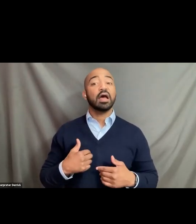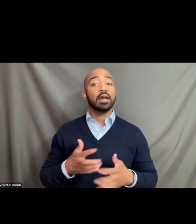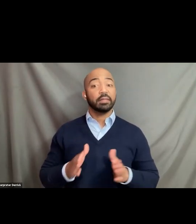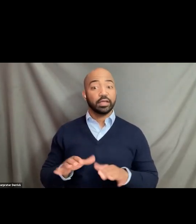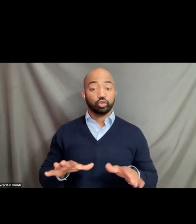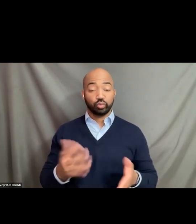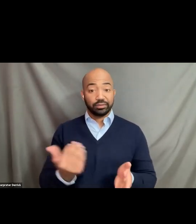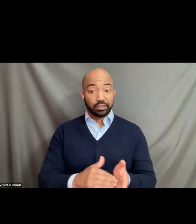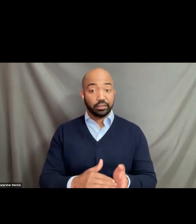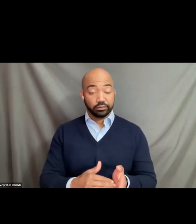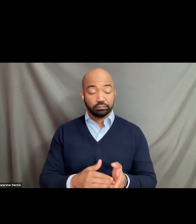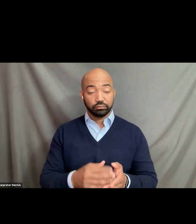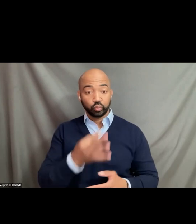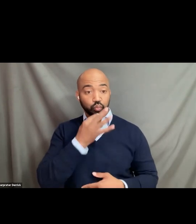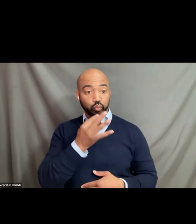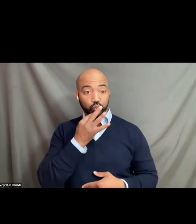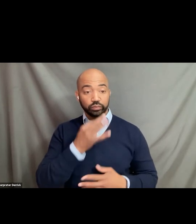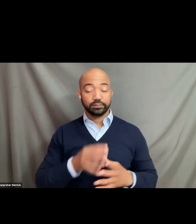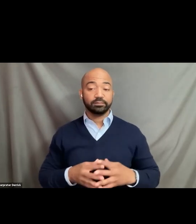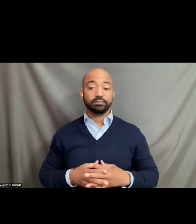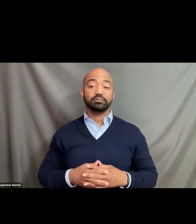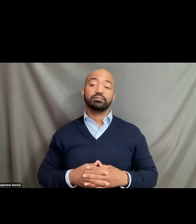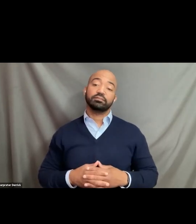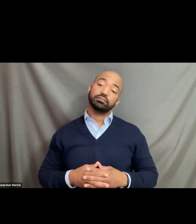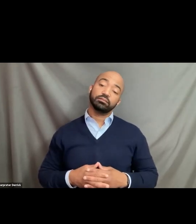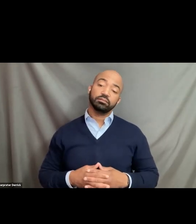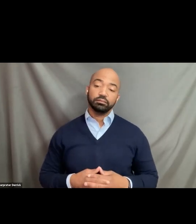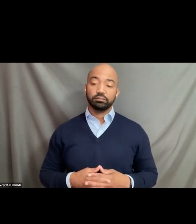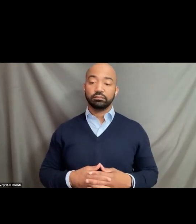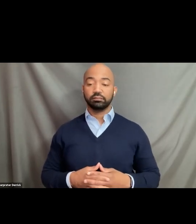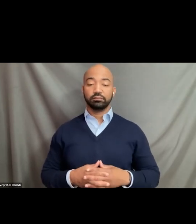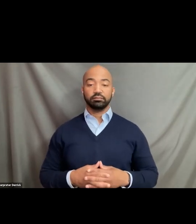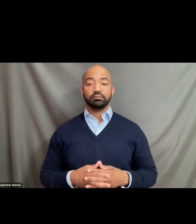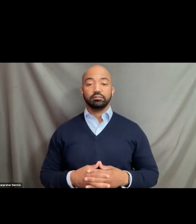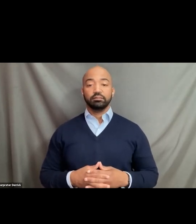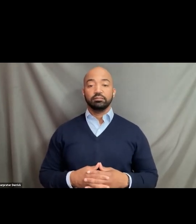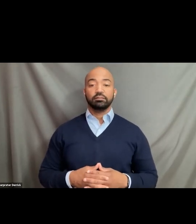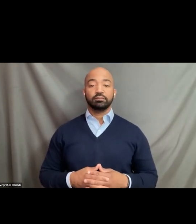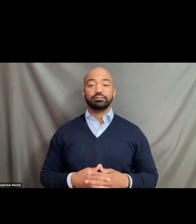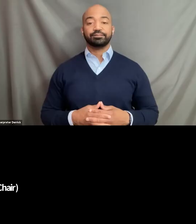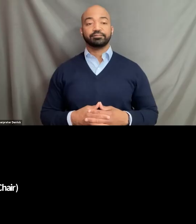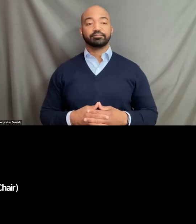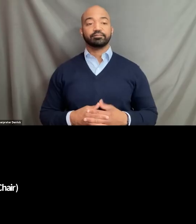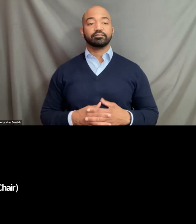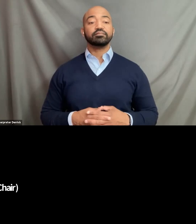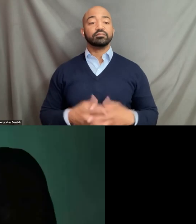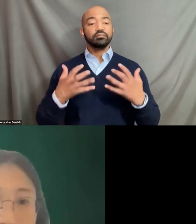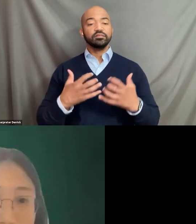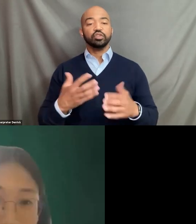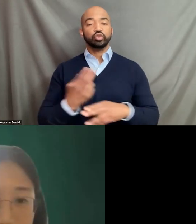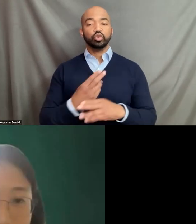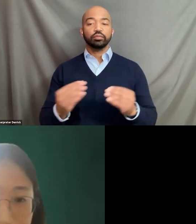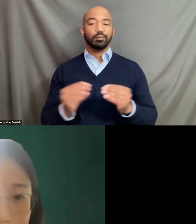And about the plans, I intend to use more game design